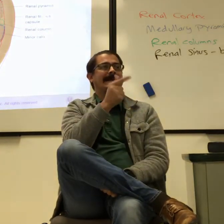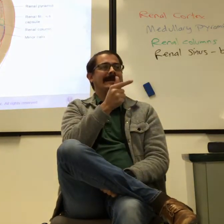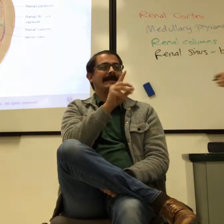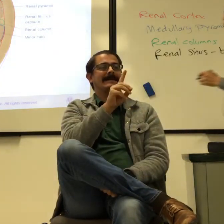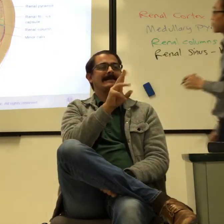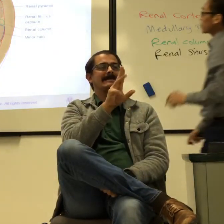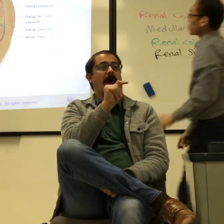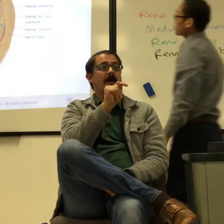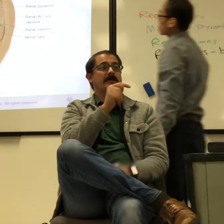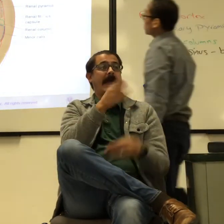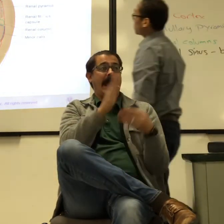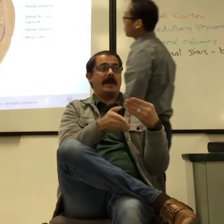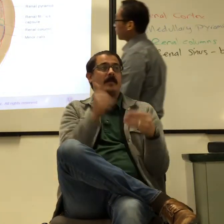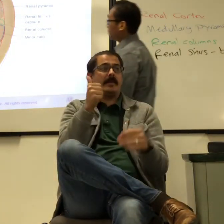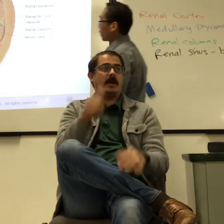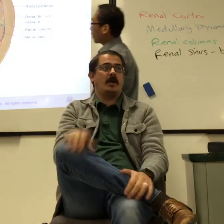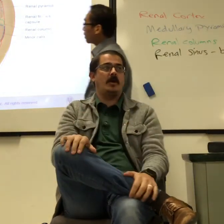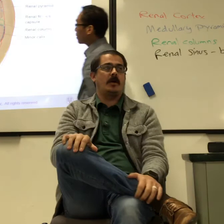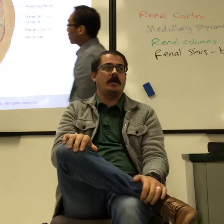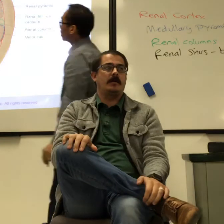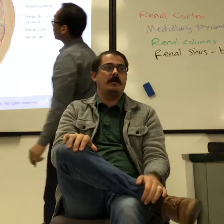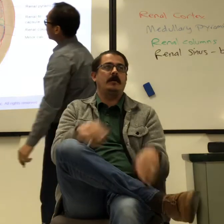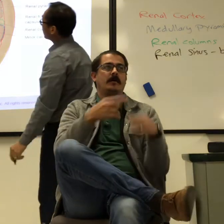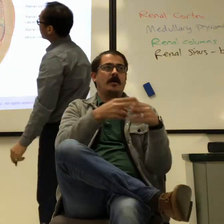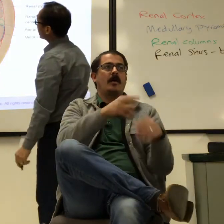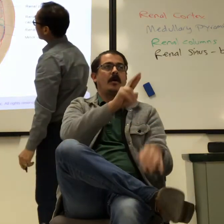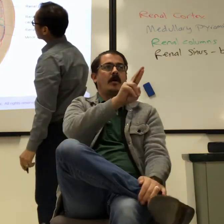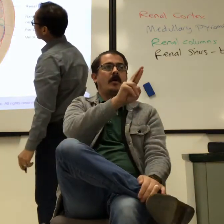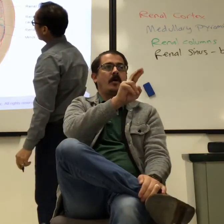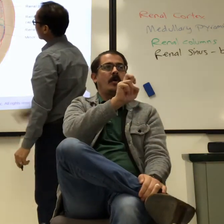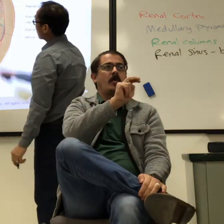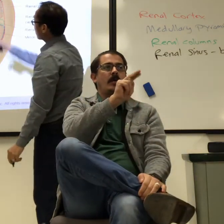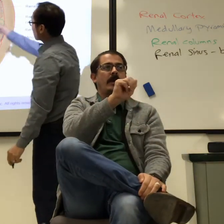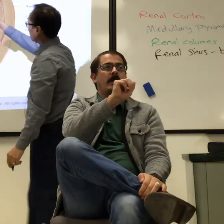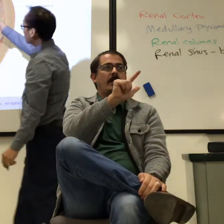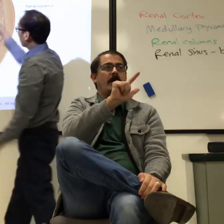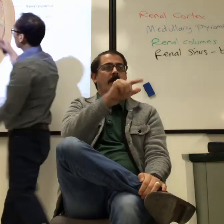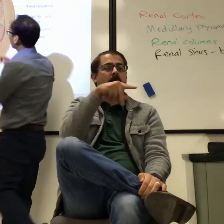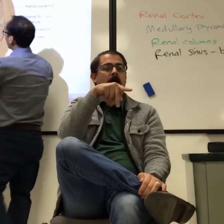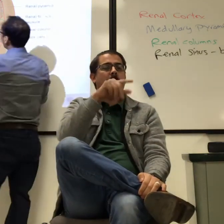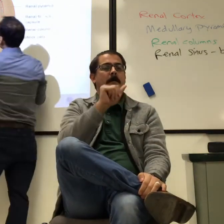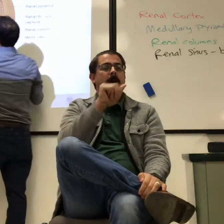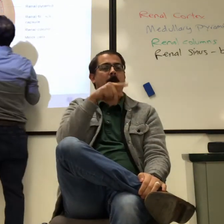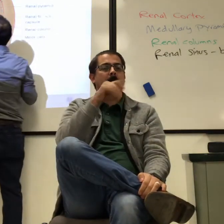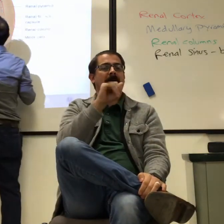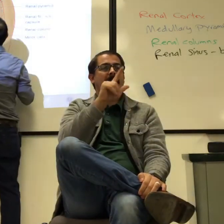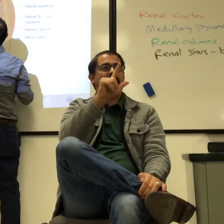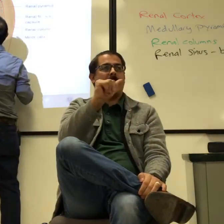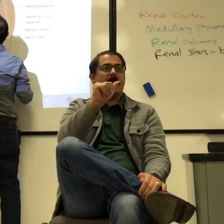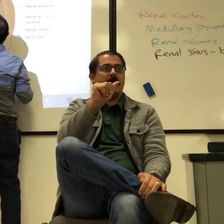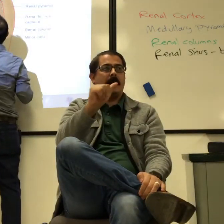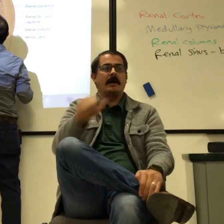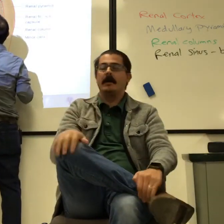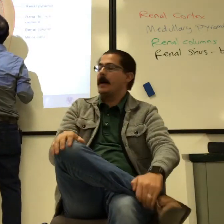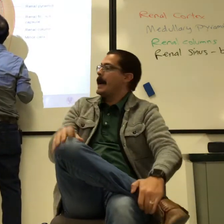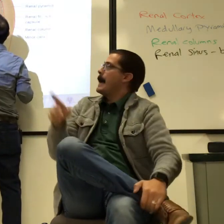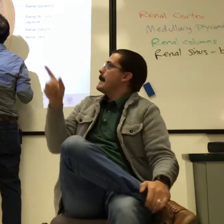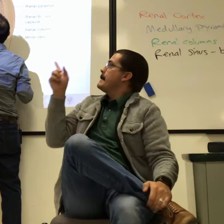So, it was renal papilla. So here, the terms, yeah, right here. They point right to